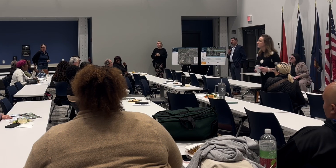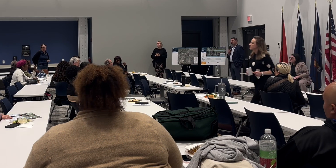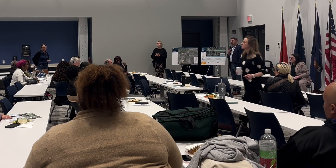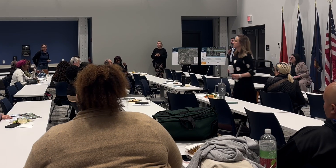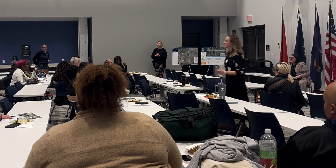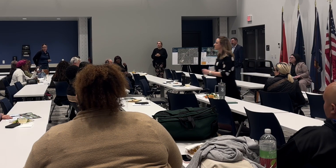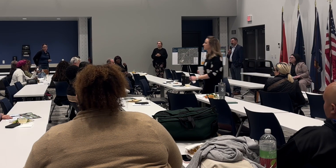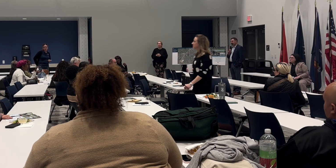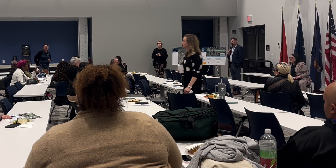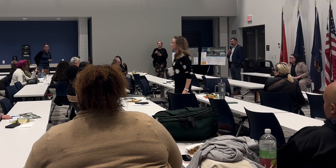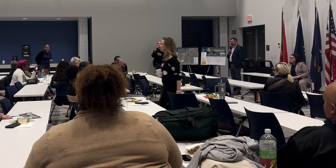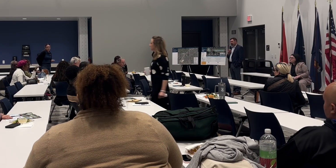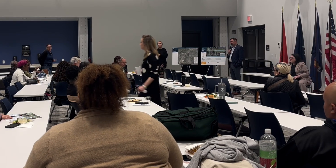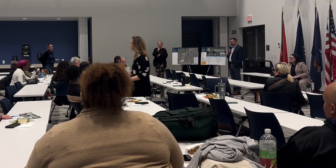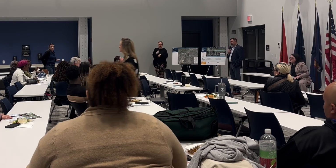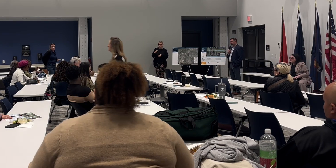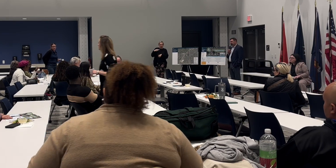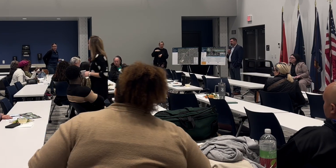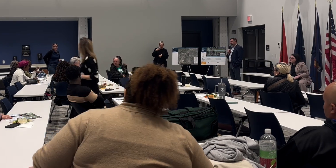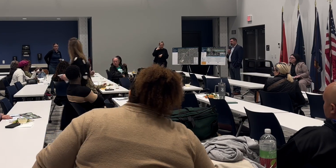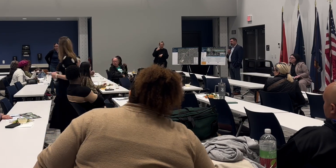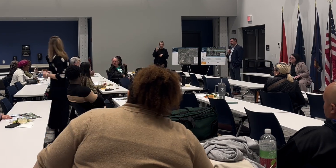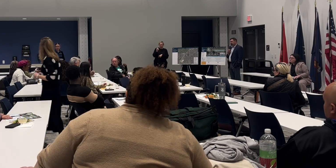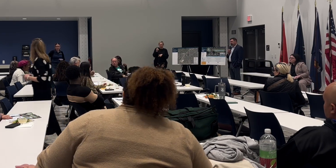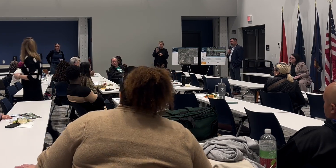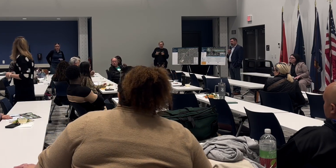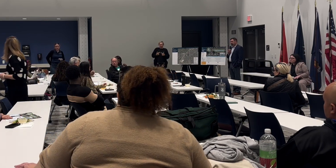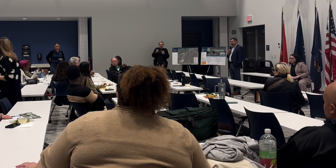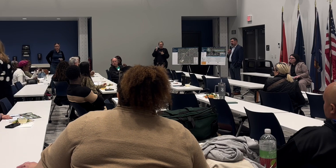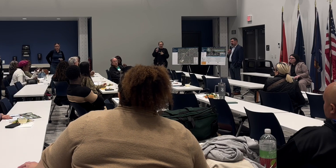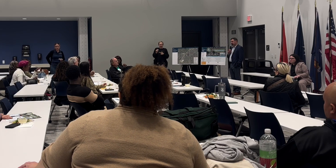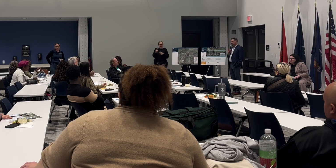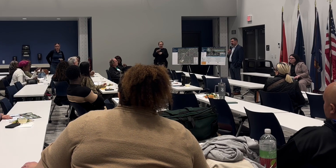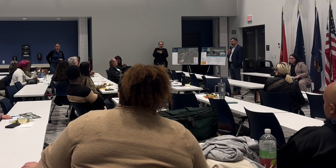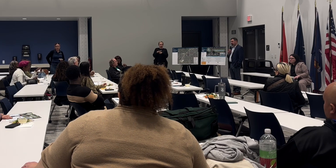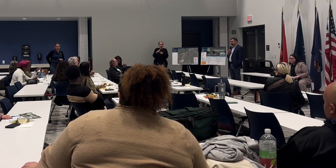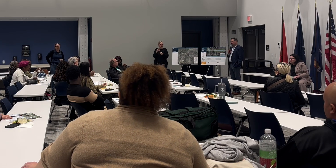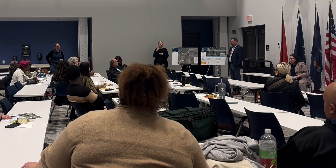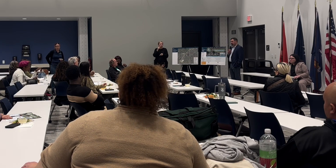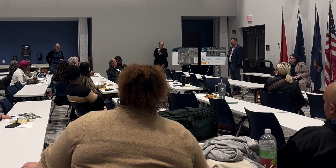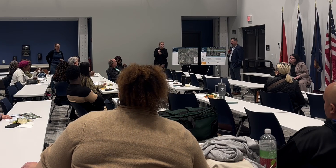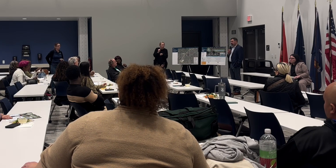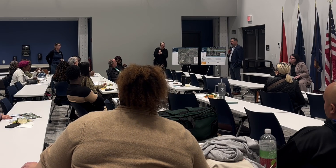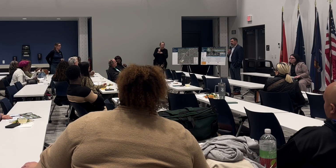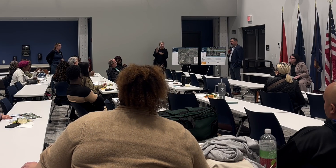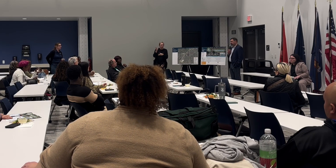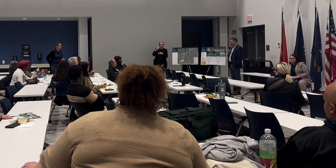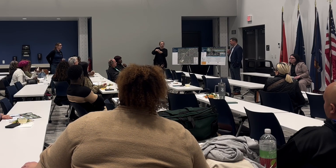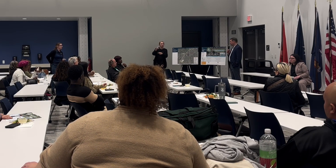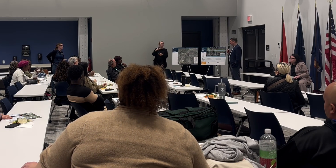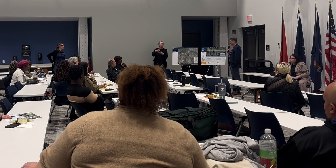So is there any benefit for anyone living in the community of midwives, regardless of response?